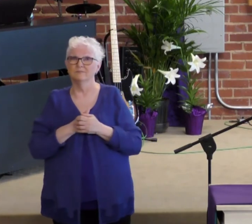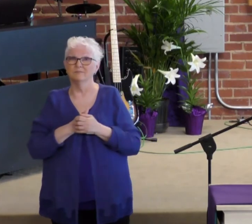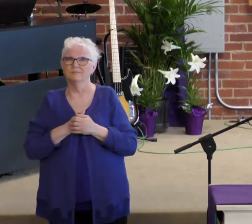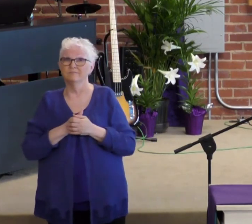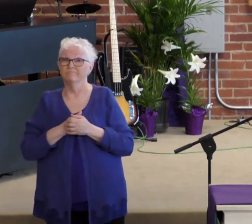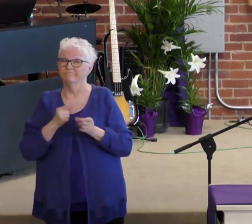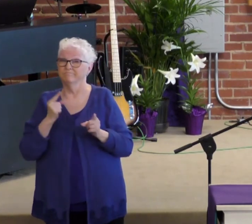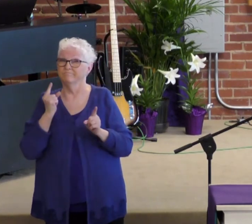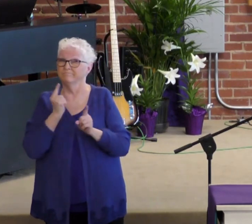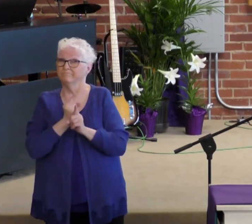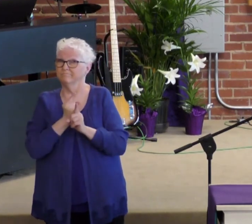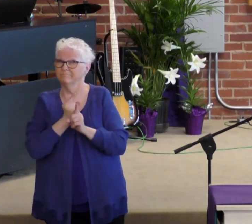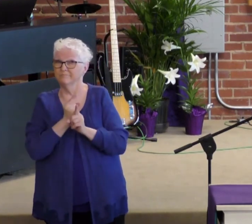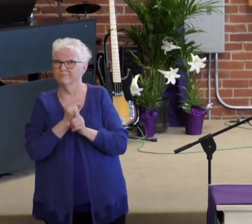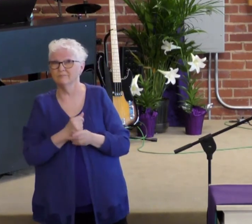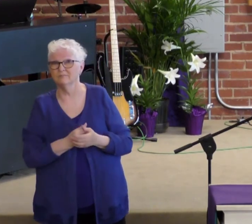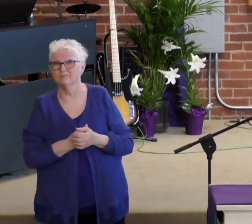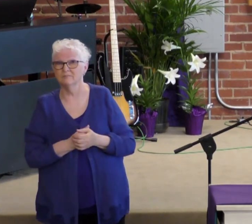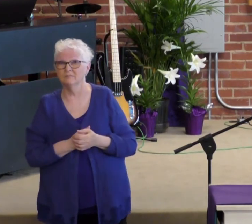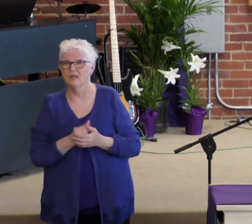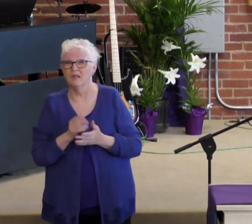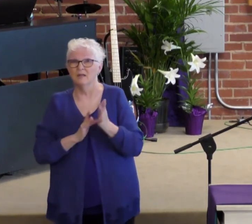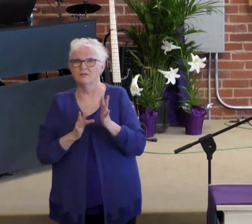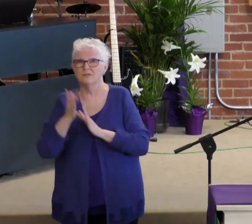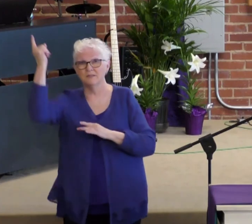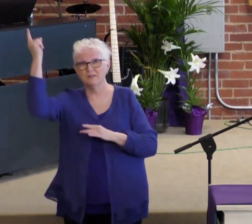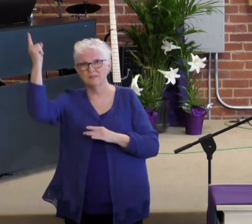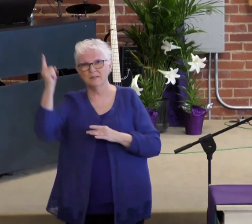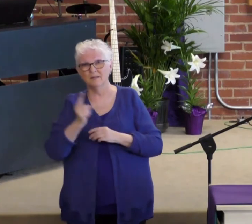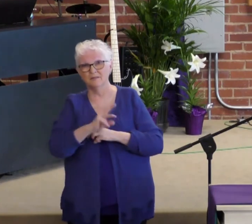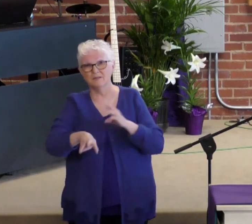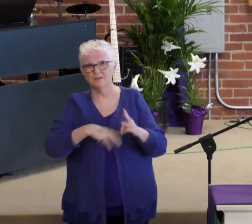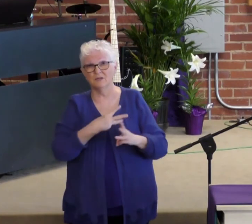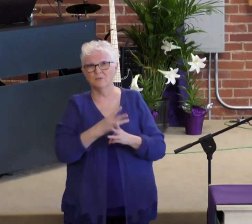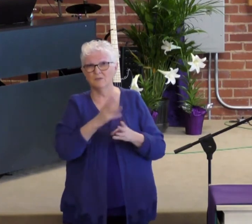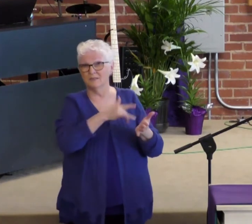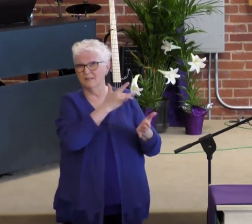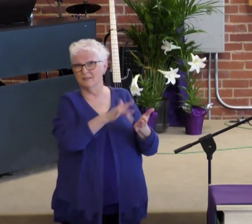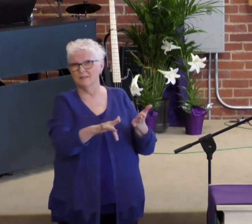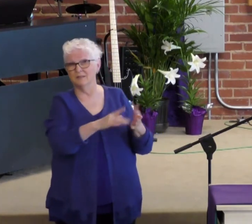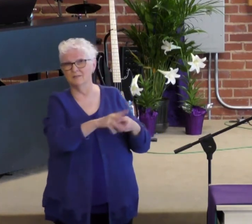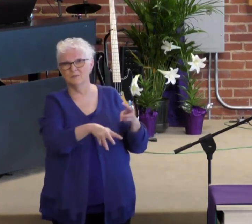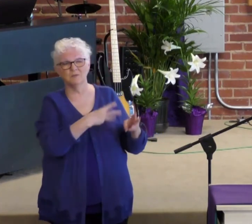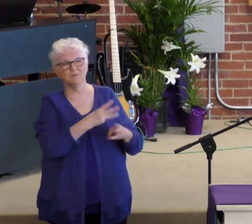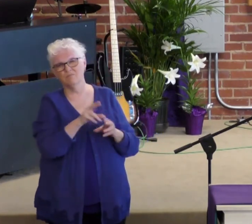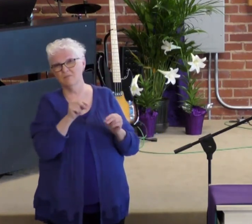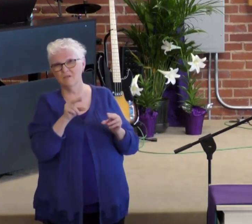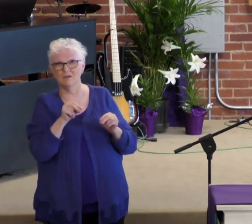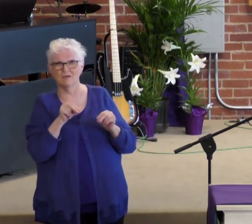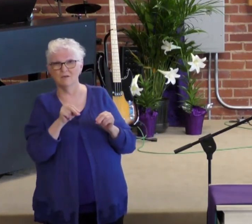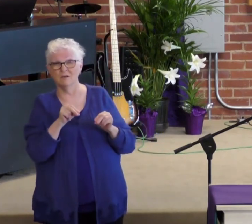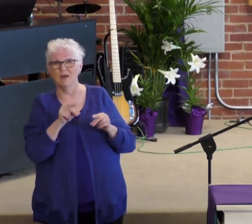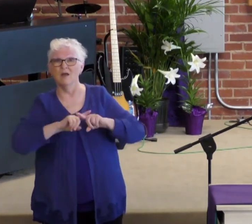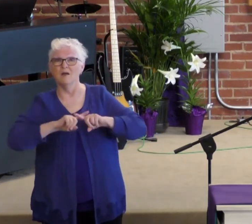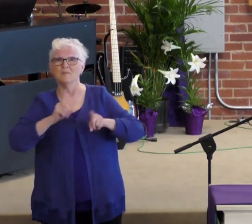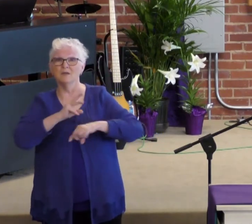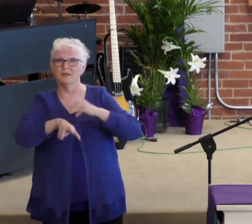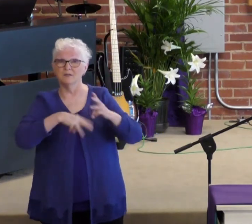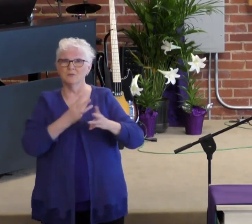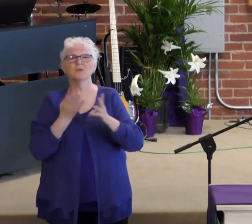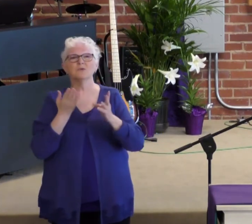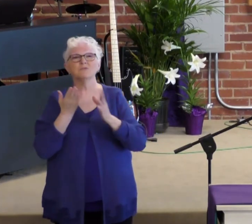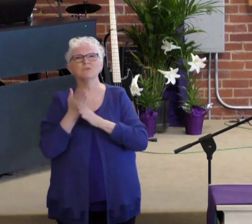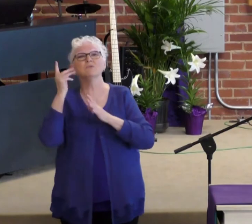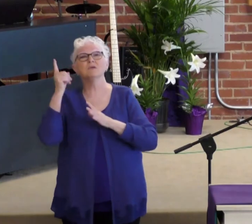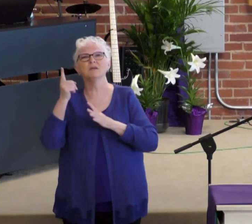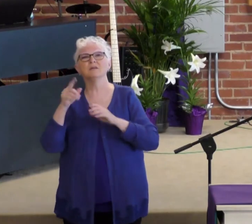Right? He came not into the world to condemn the world, but that the world through him might